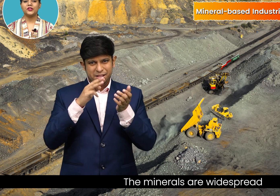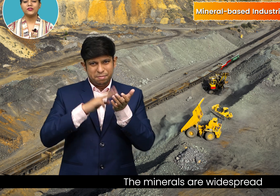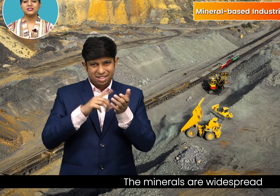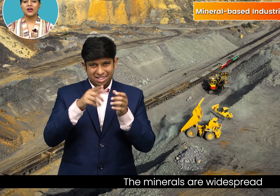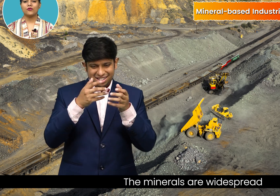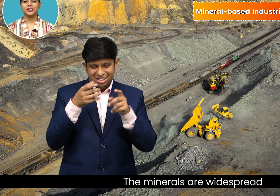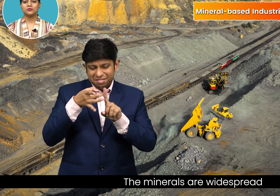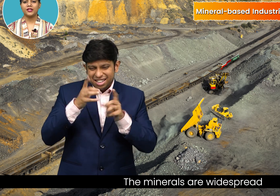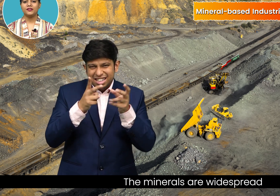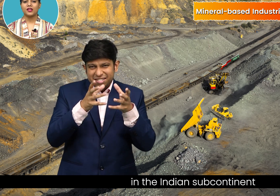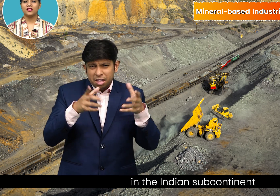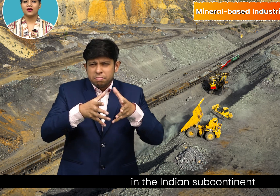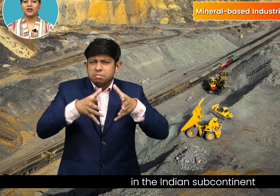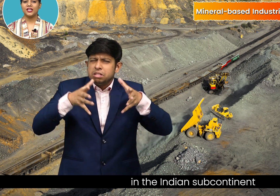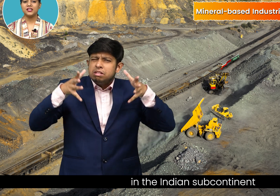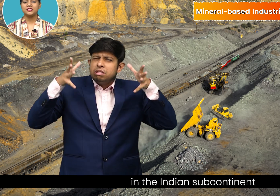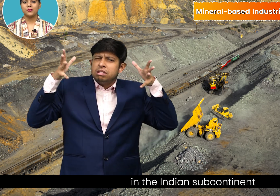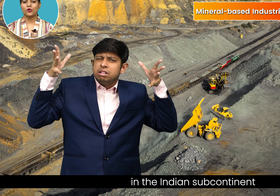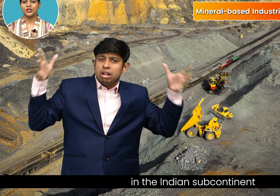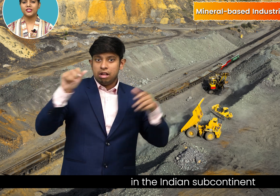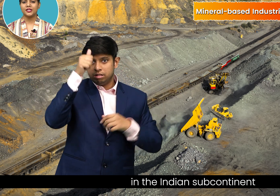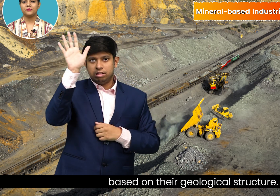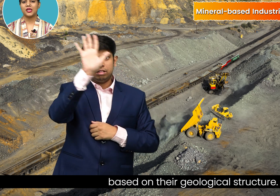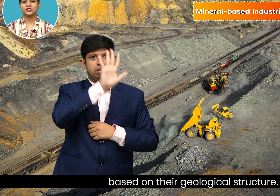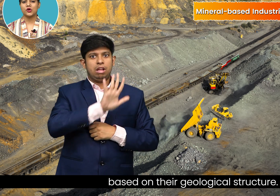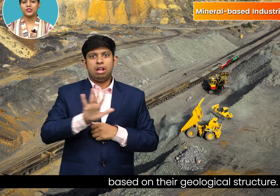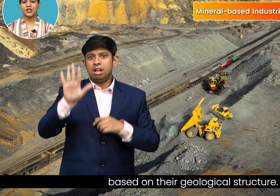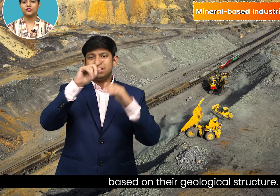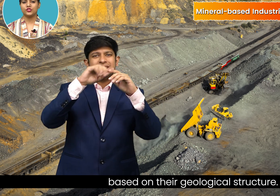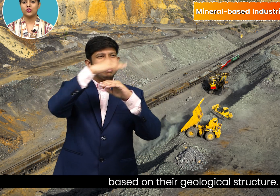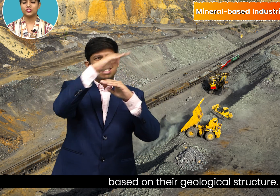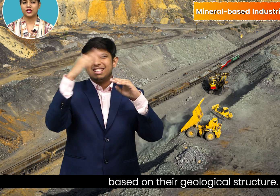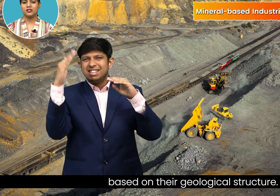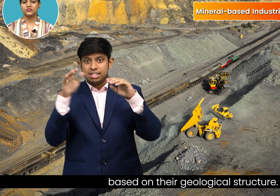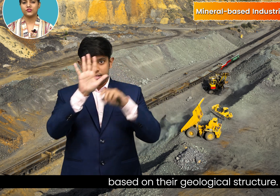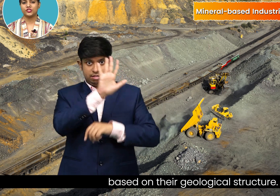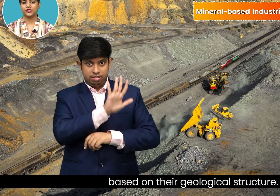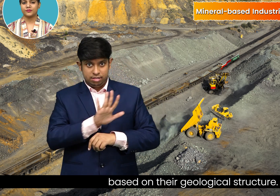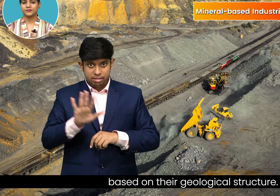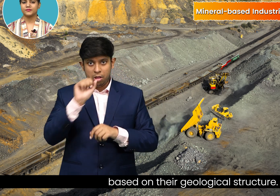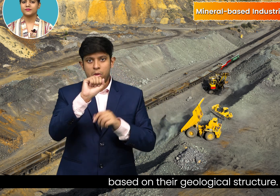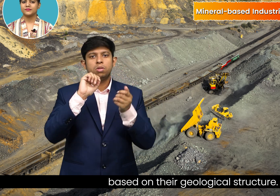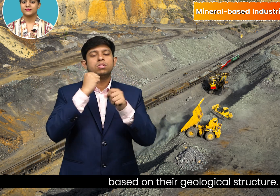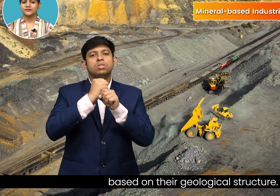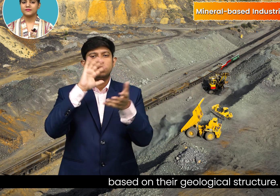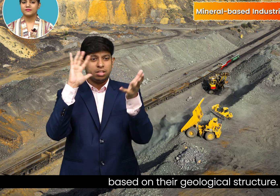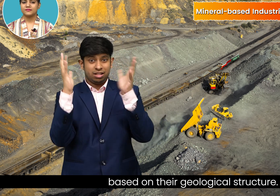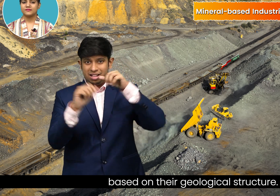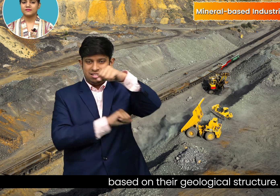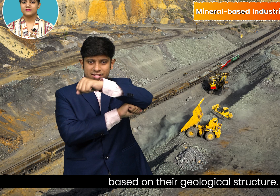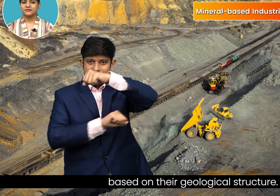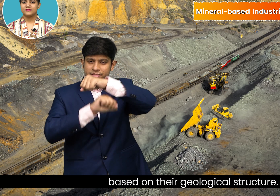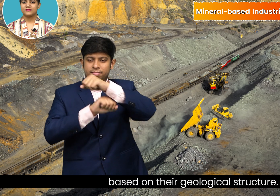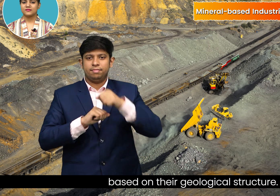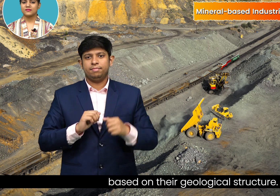The minerals are widespread in the Indian subcontinent based on their geological structure.